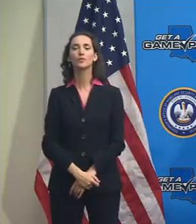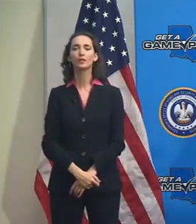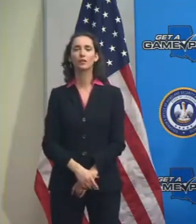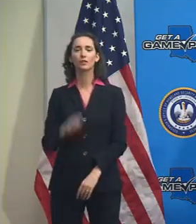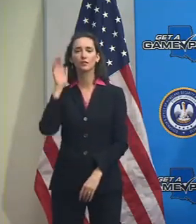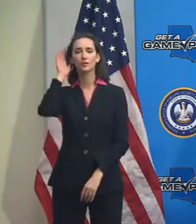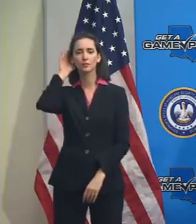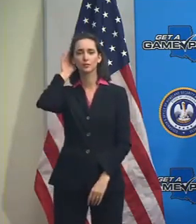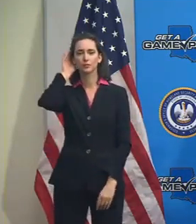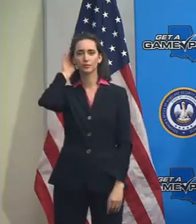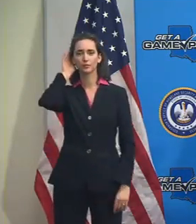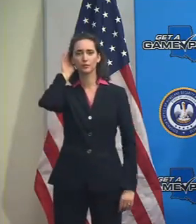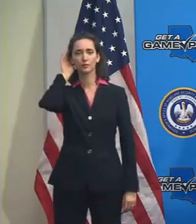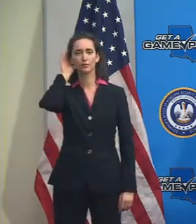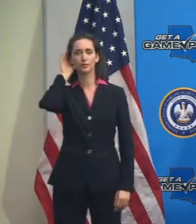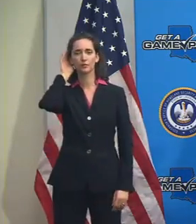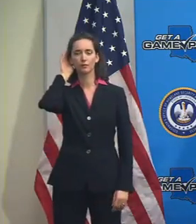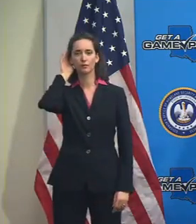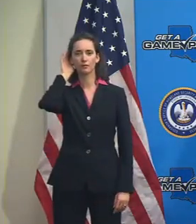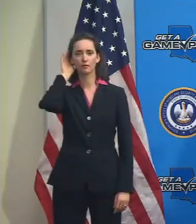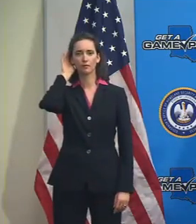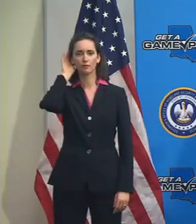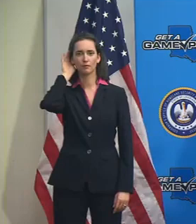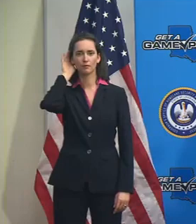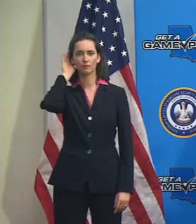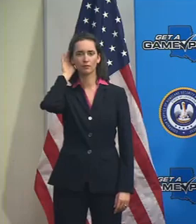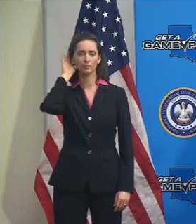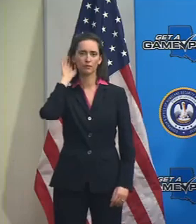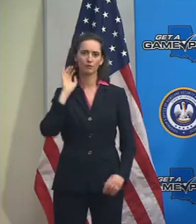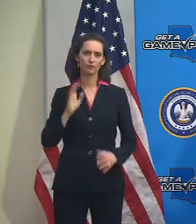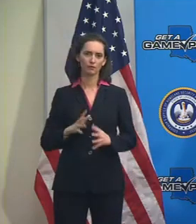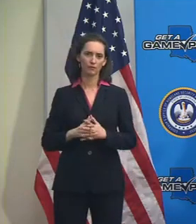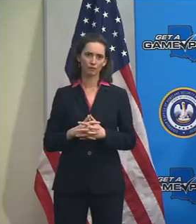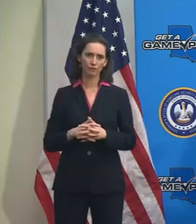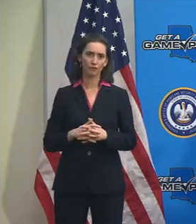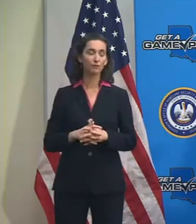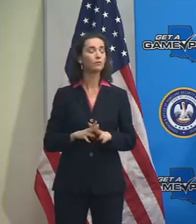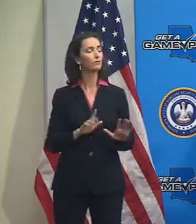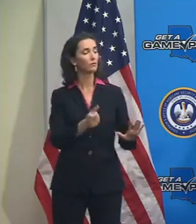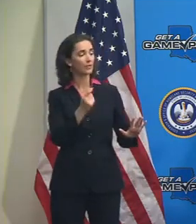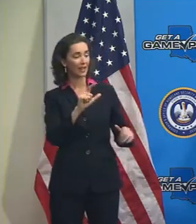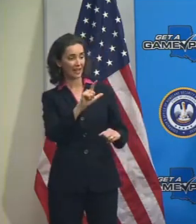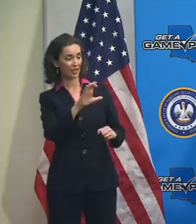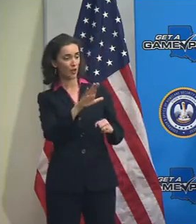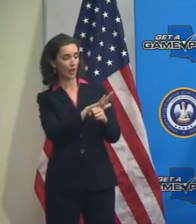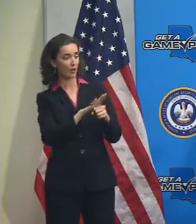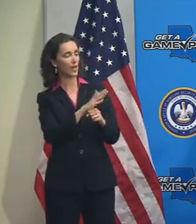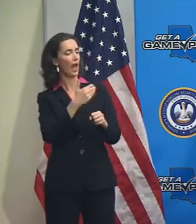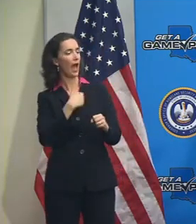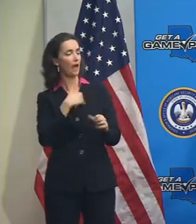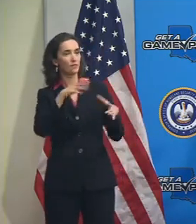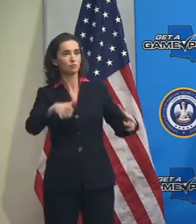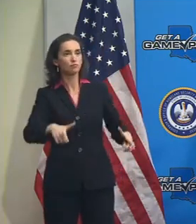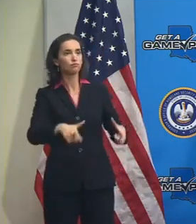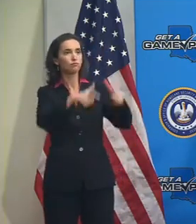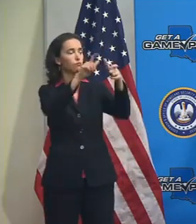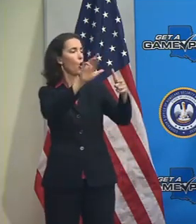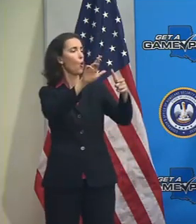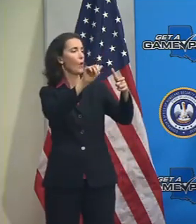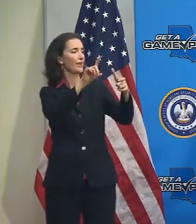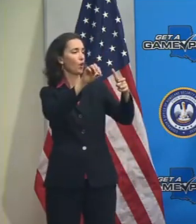I understand that the critical radar antenna in Lake Charles is offline and the hurricane